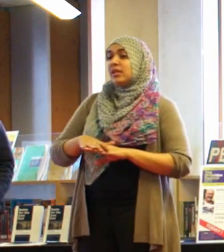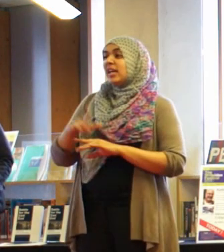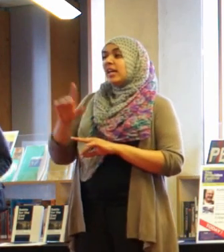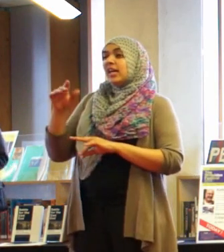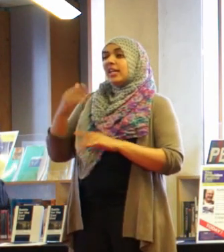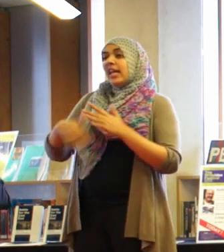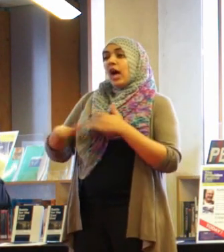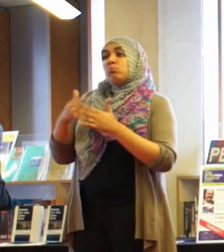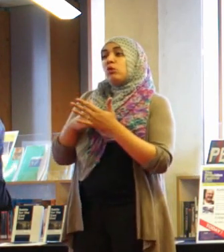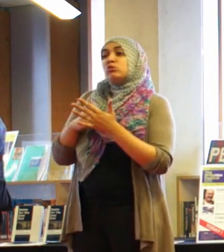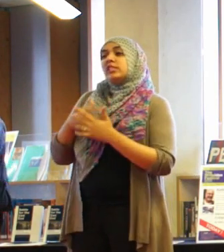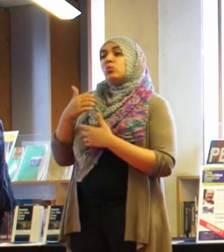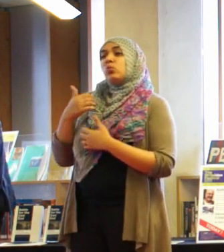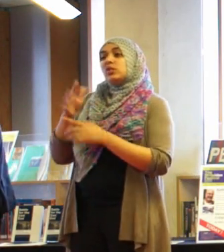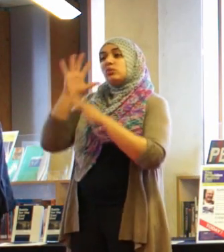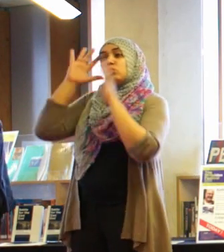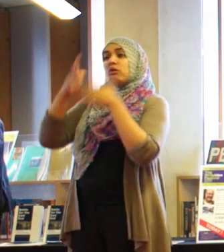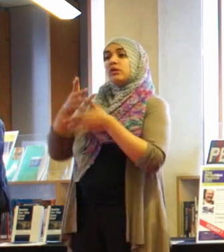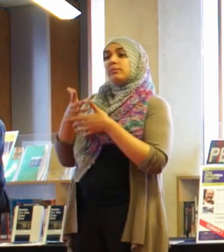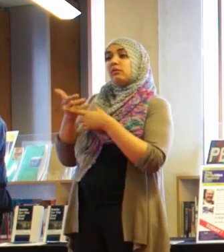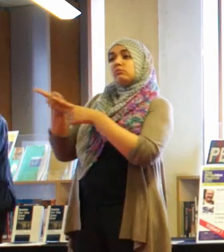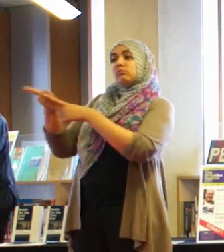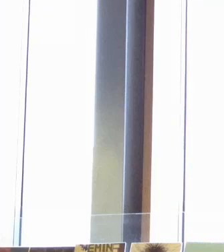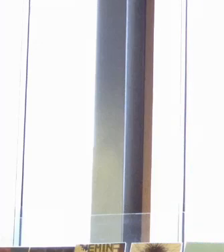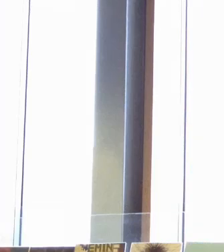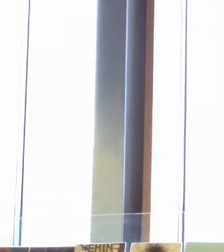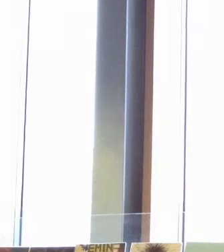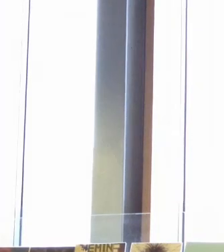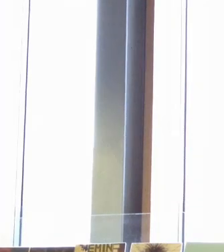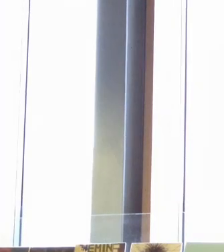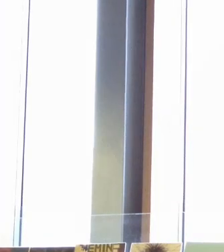support of the rich.